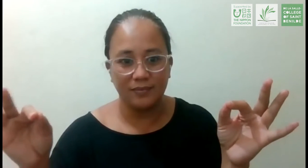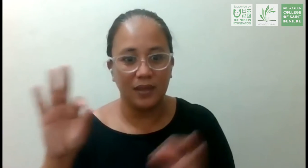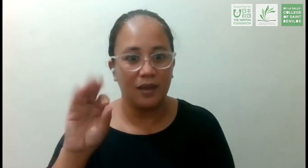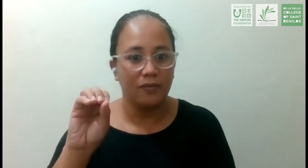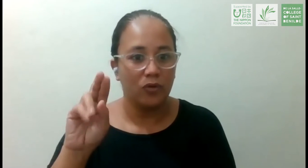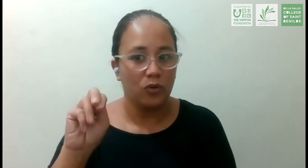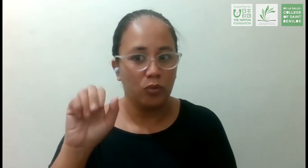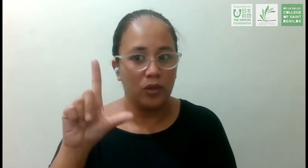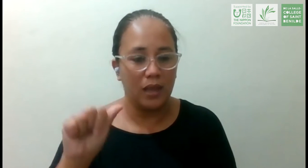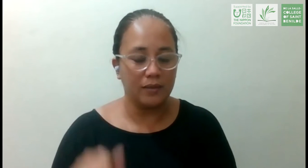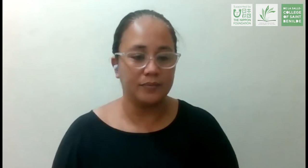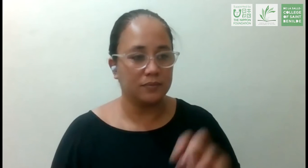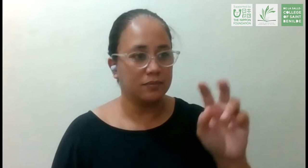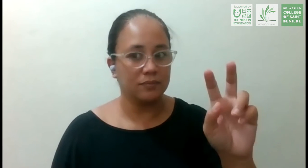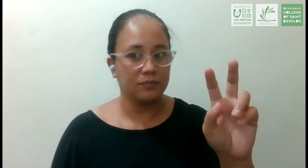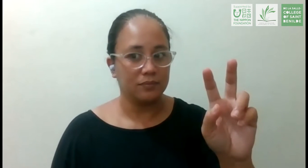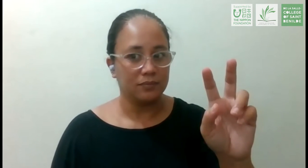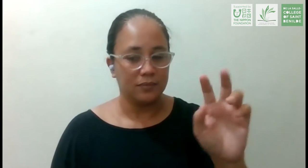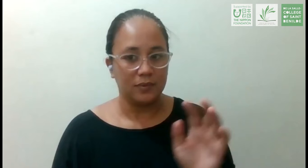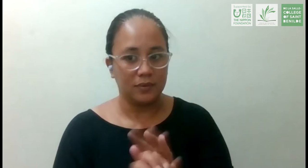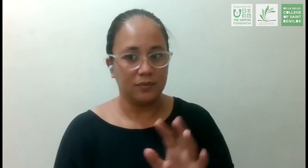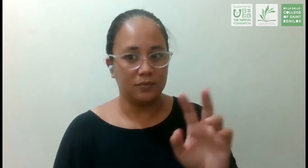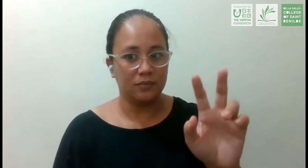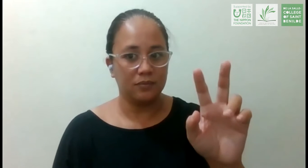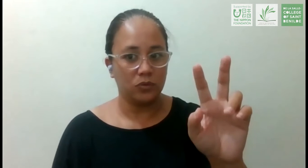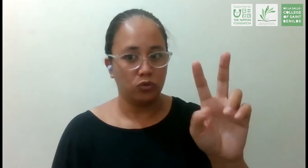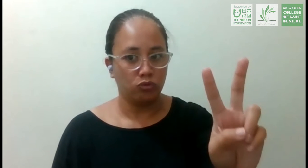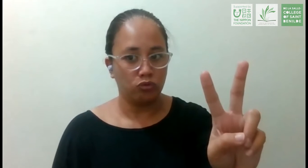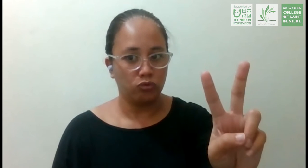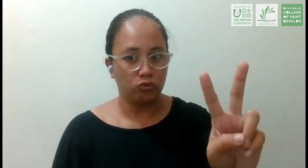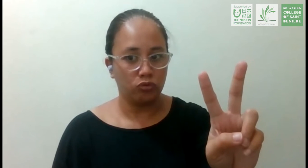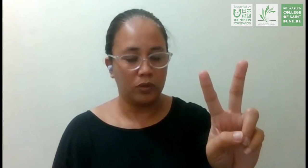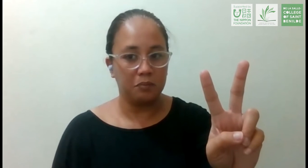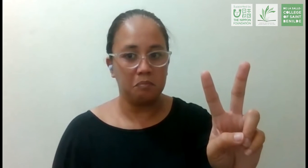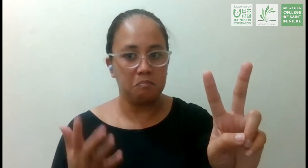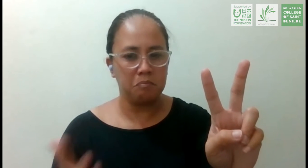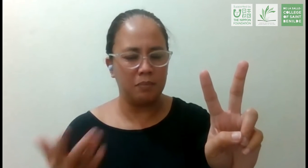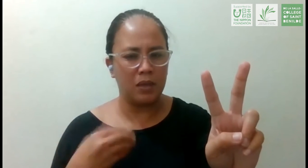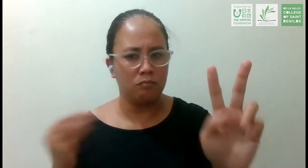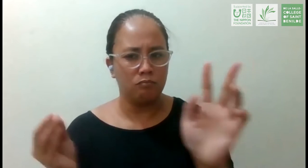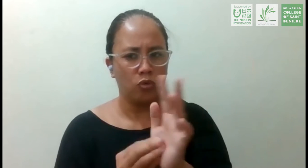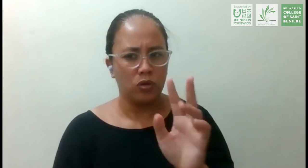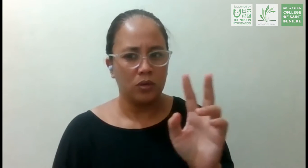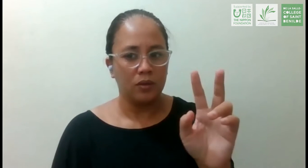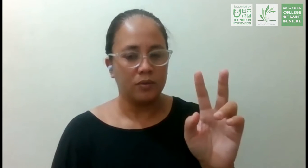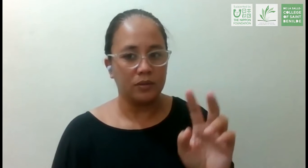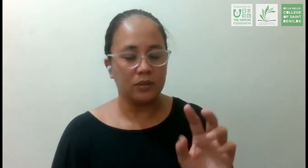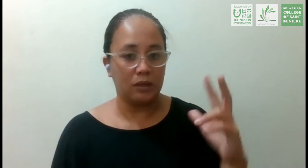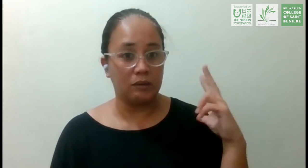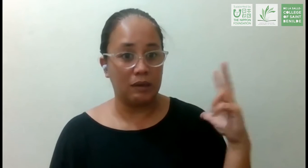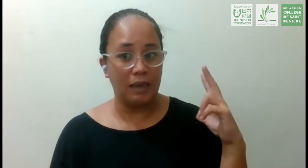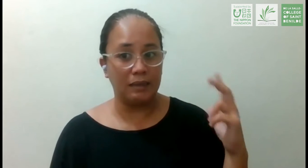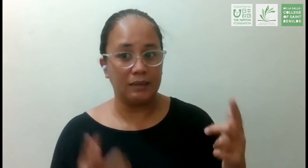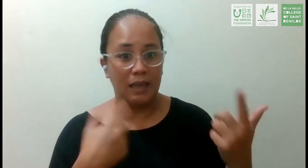You would put one number on two. Probably you would put the first number on the right hand, your